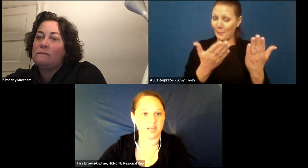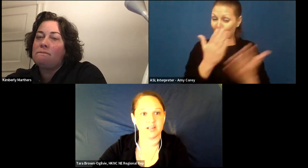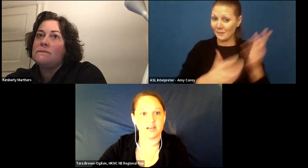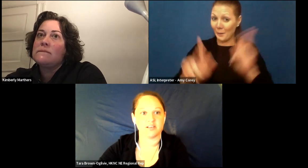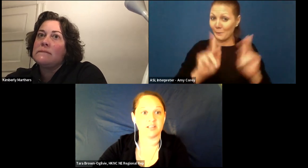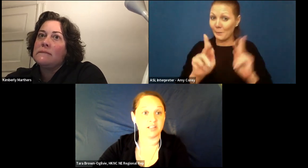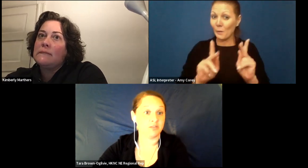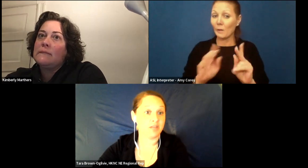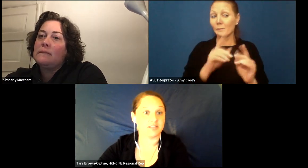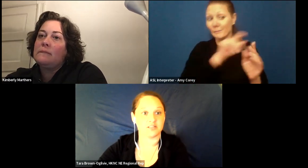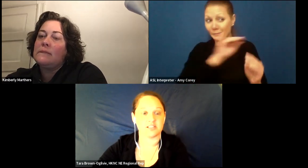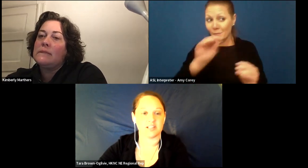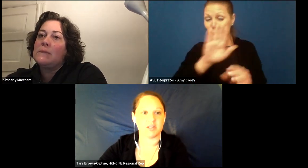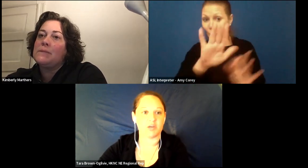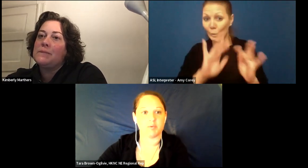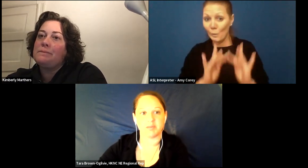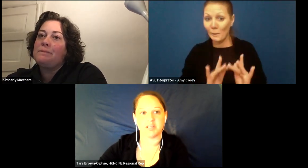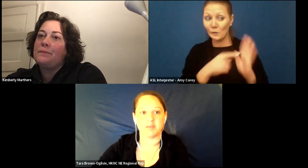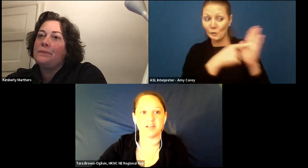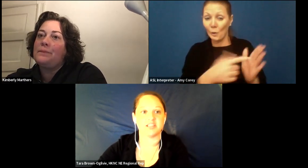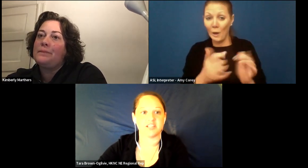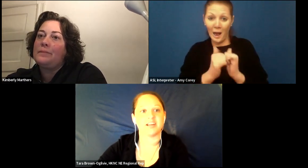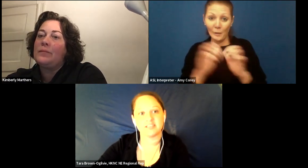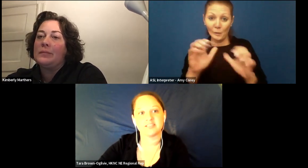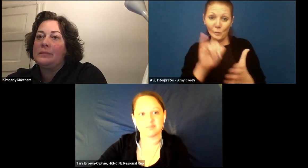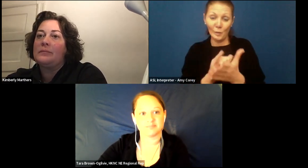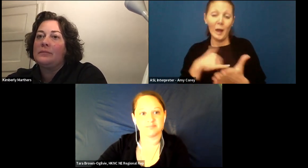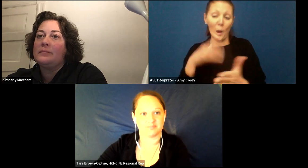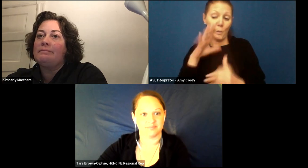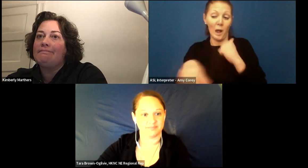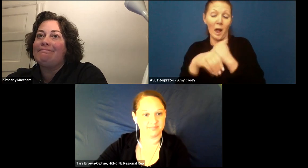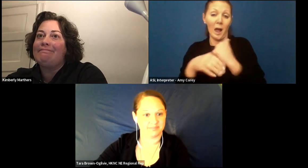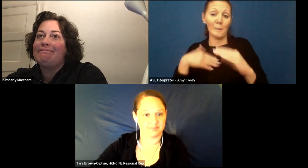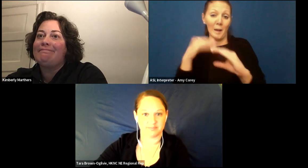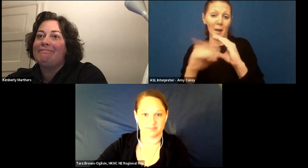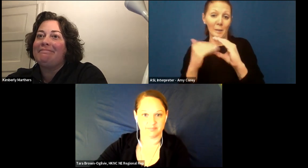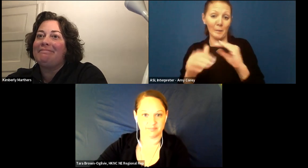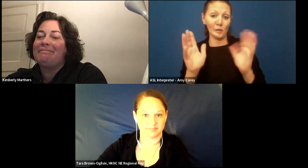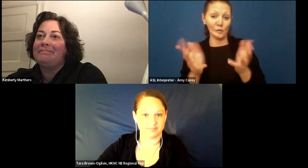your website and how to do that. So just let me know. I'll put my email in the chat.